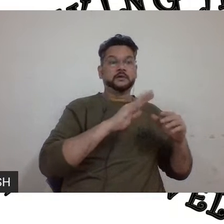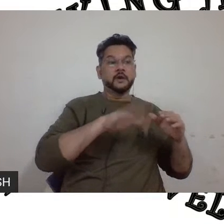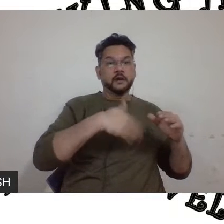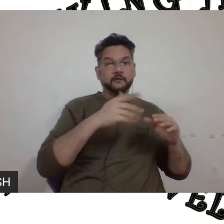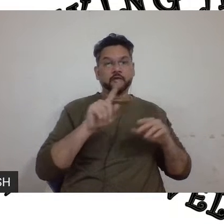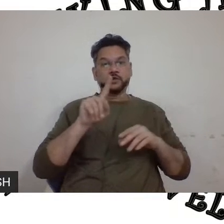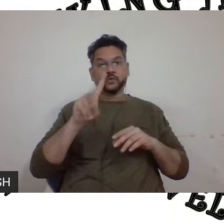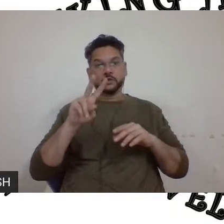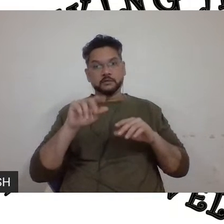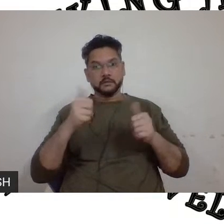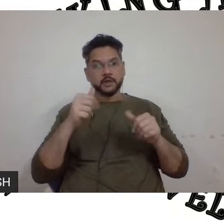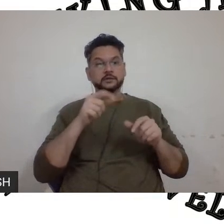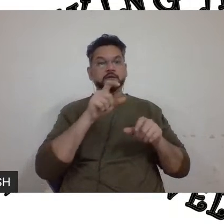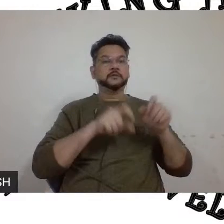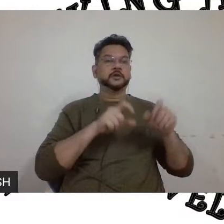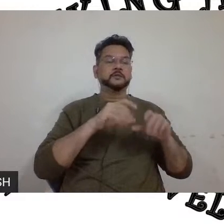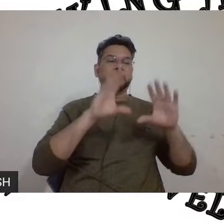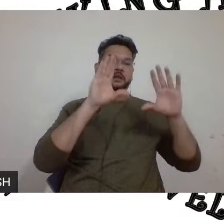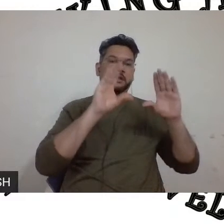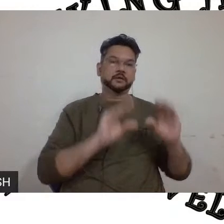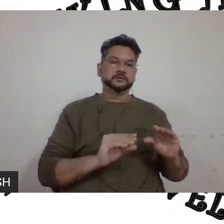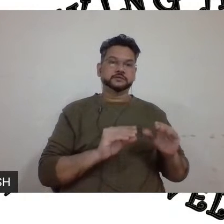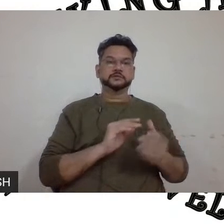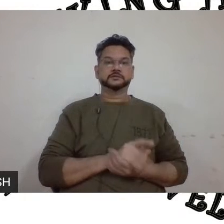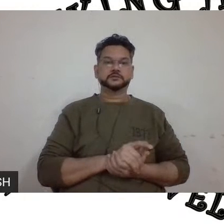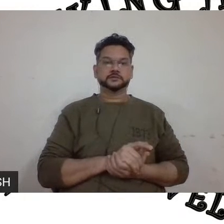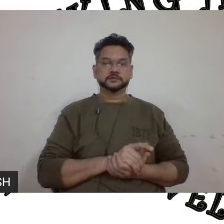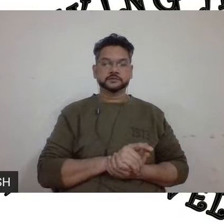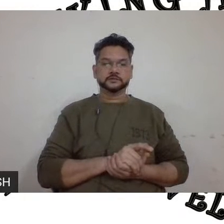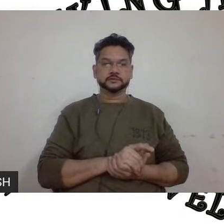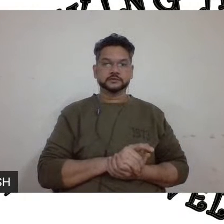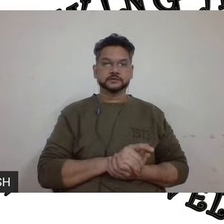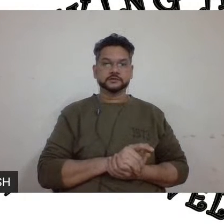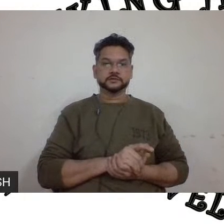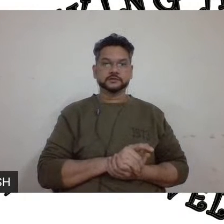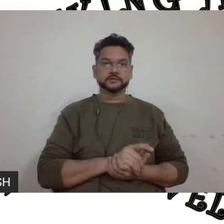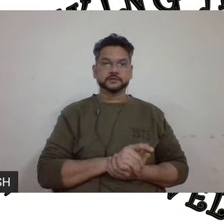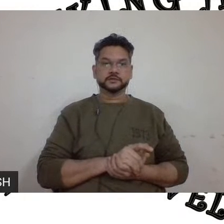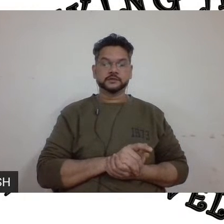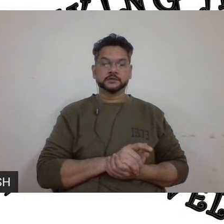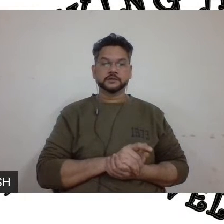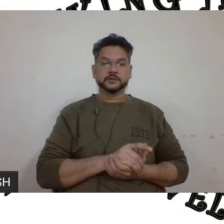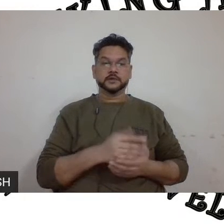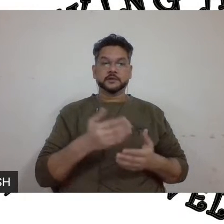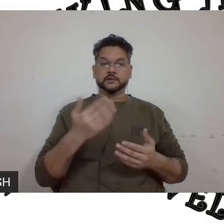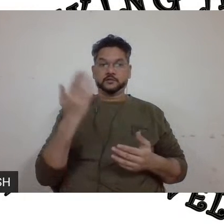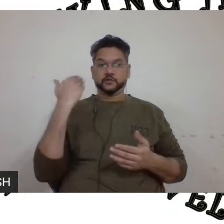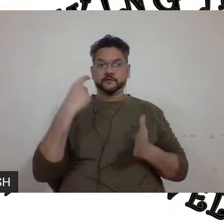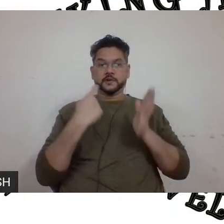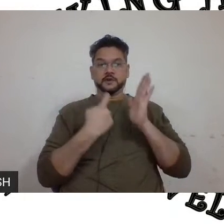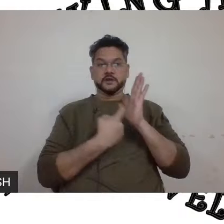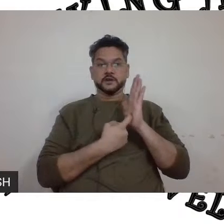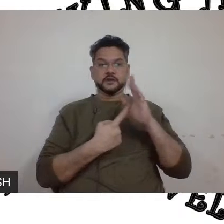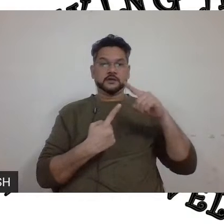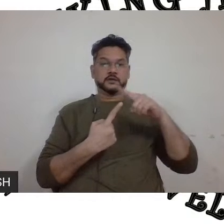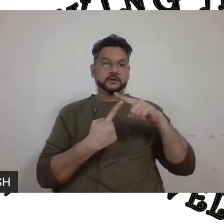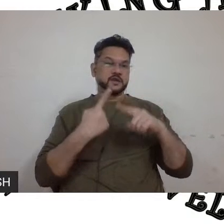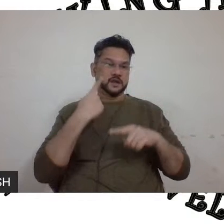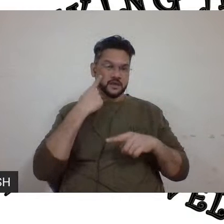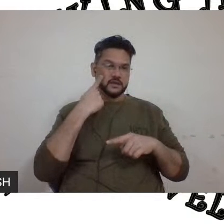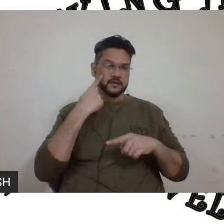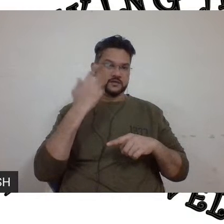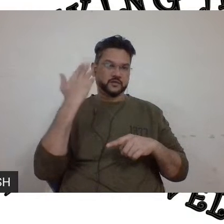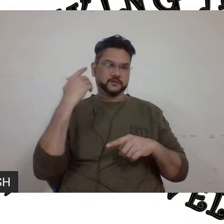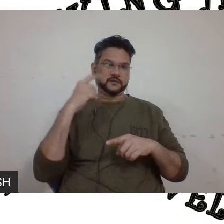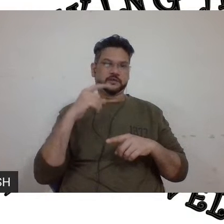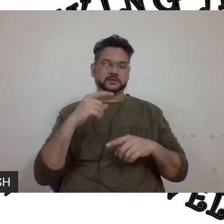And as per the RTI, which has been furnished by the DOPT,